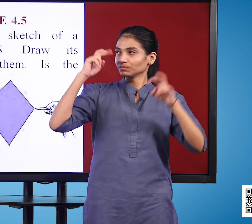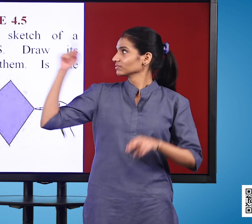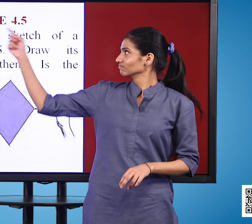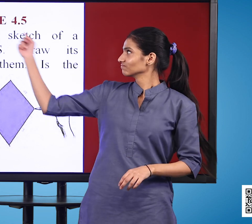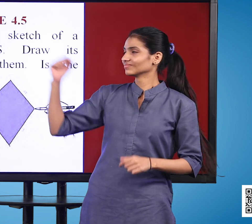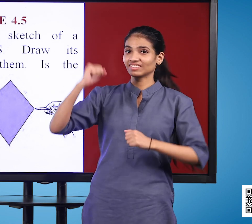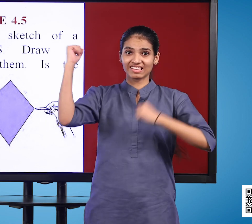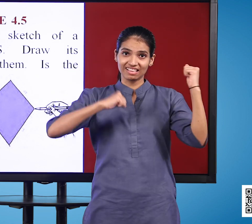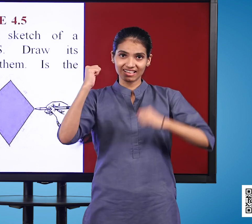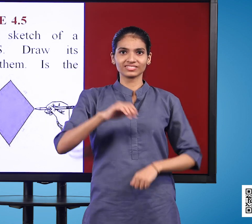Exercise 4.5.